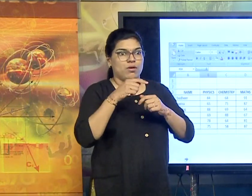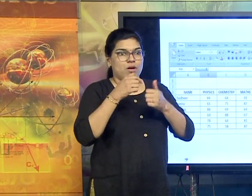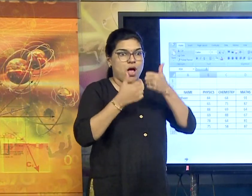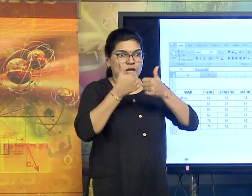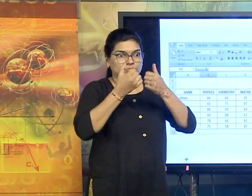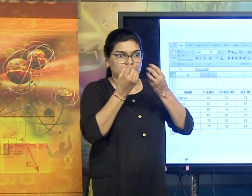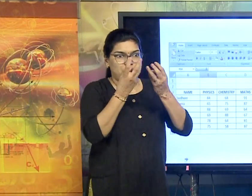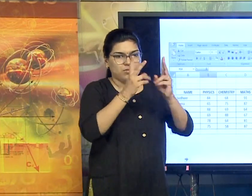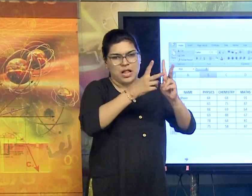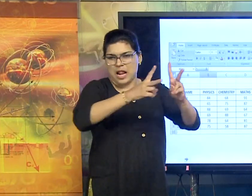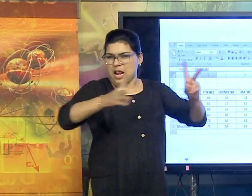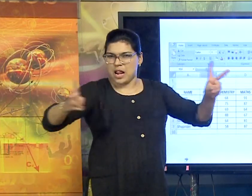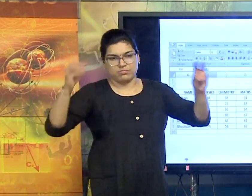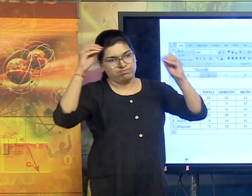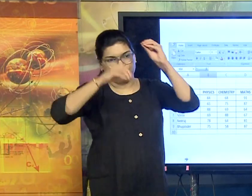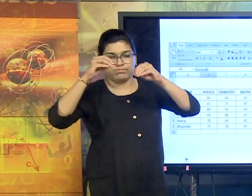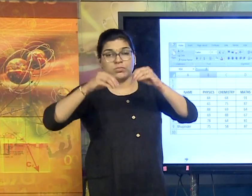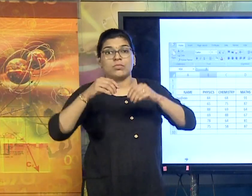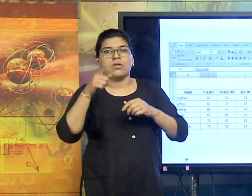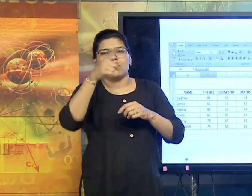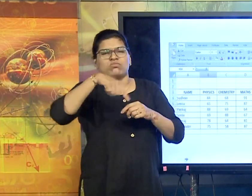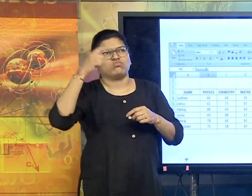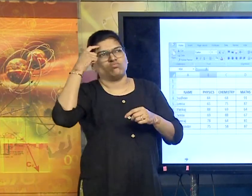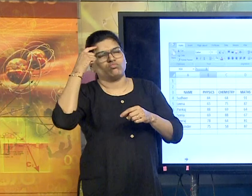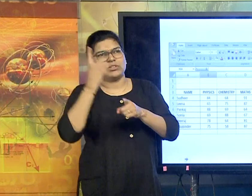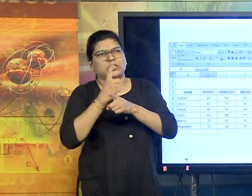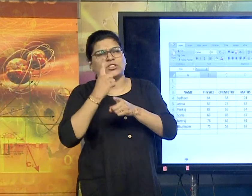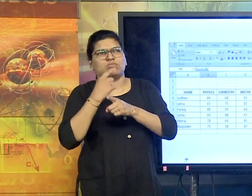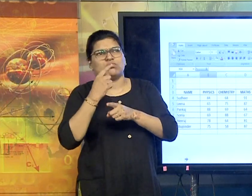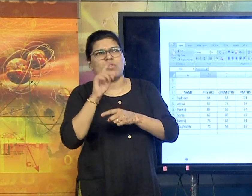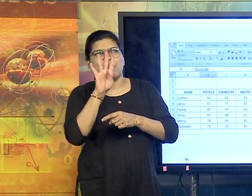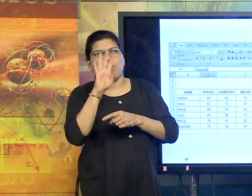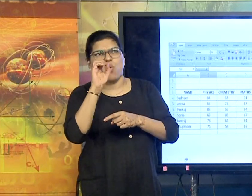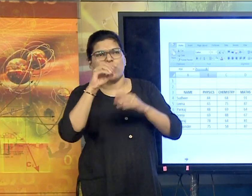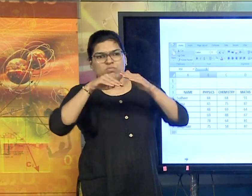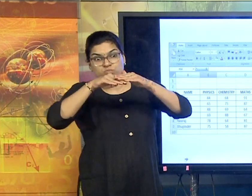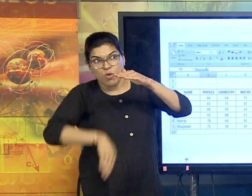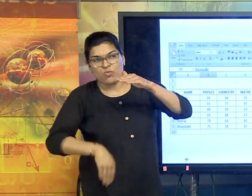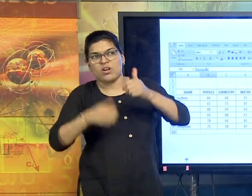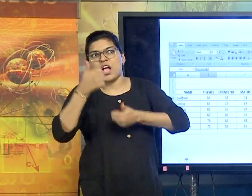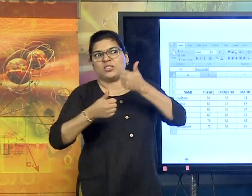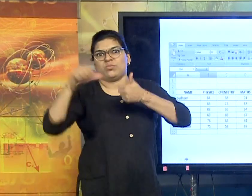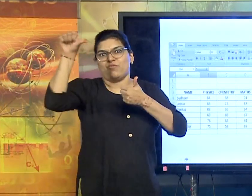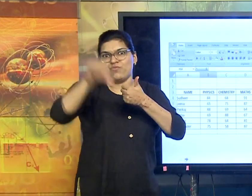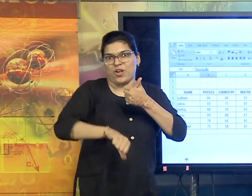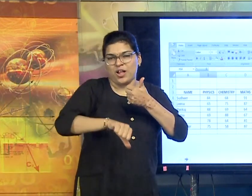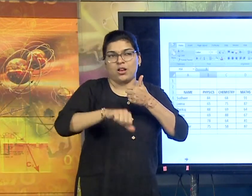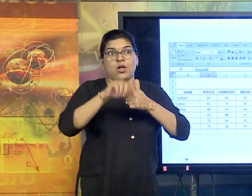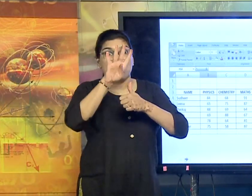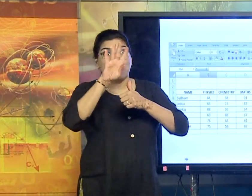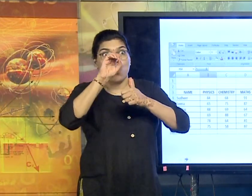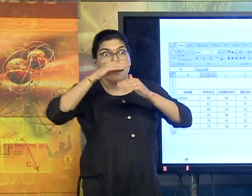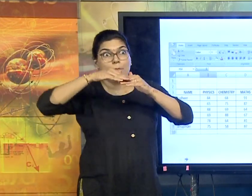If you have to make a calculation of all the students of a given class,